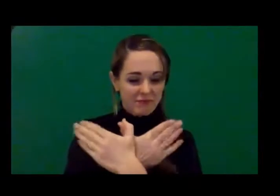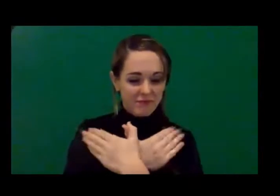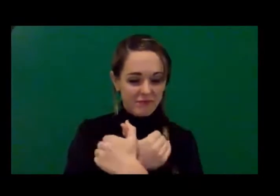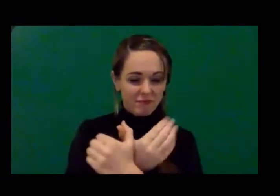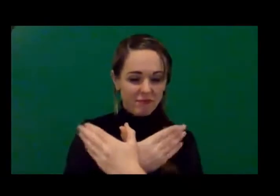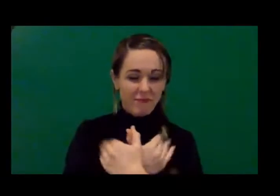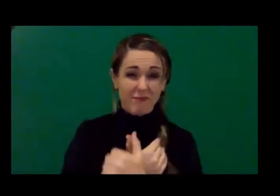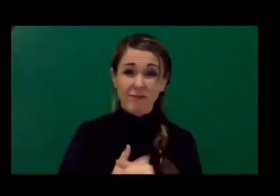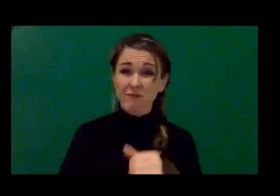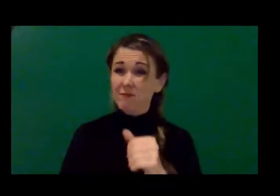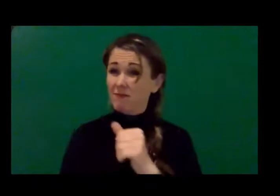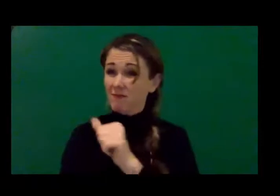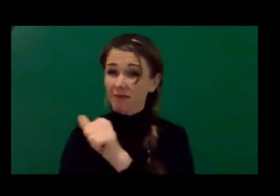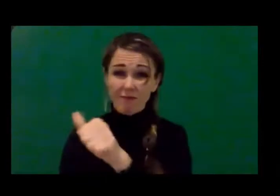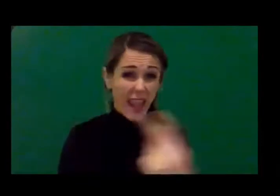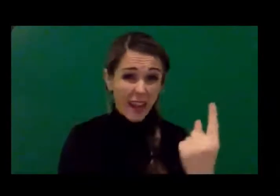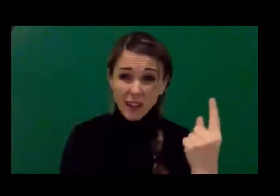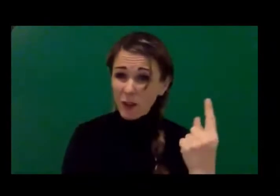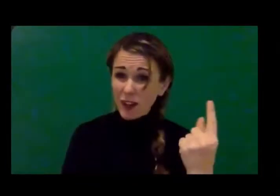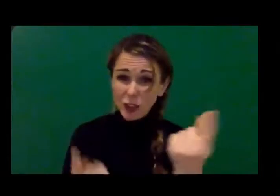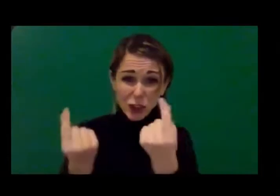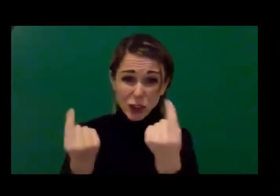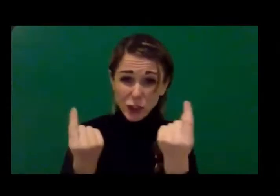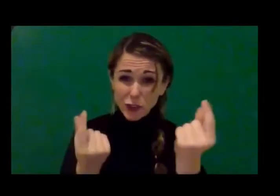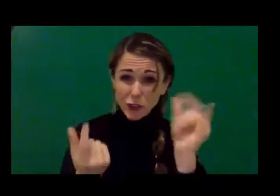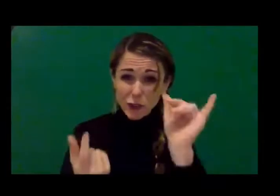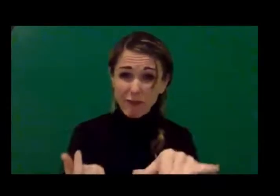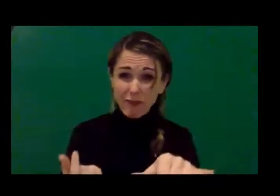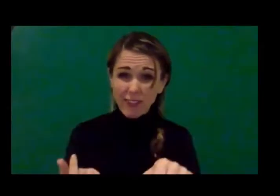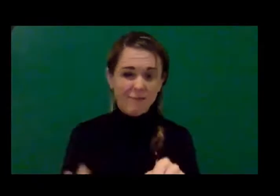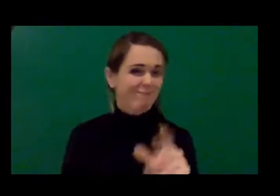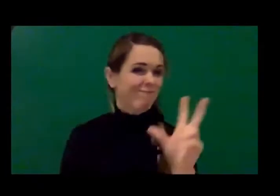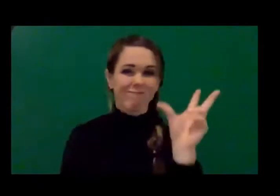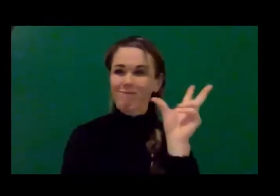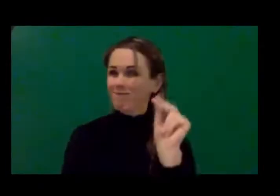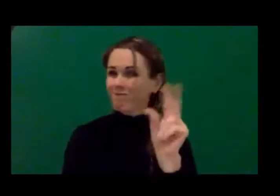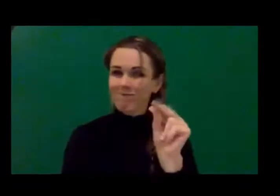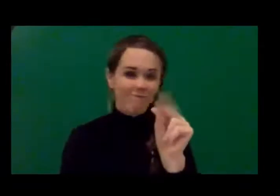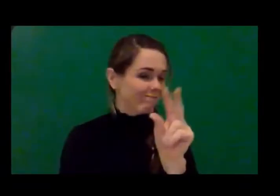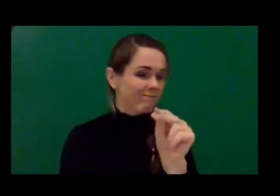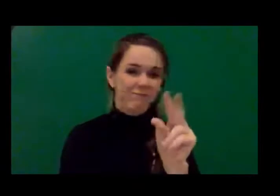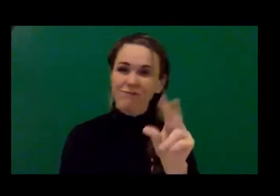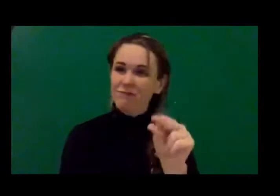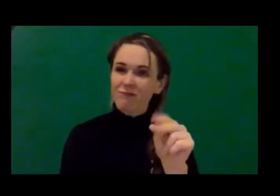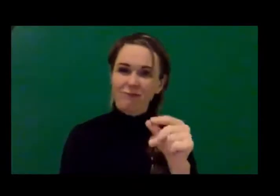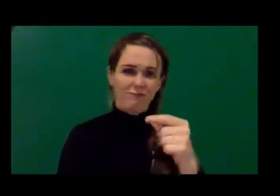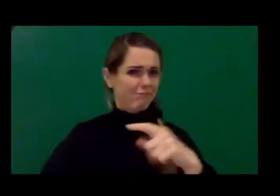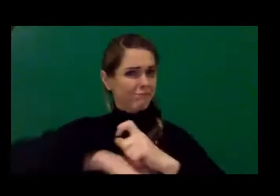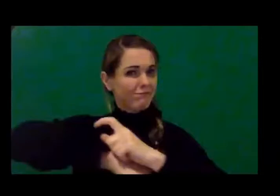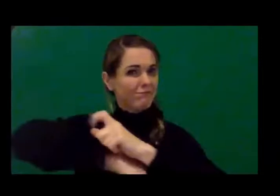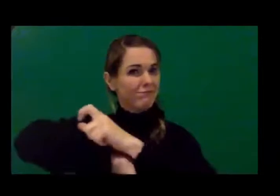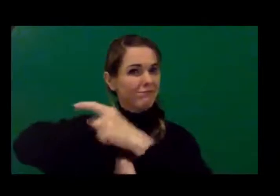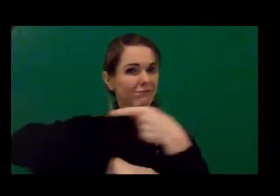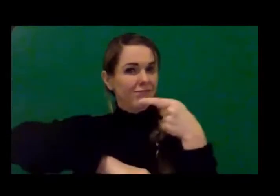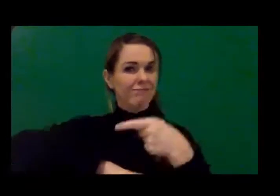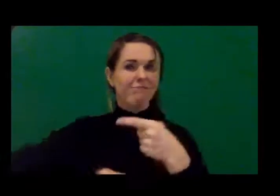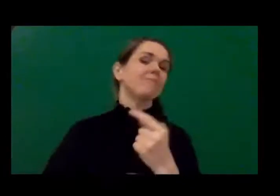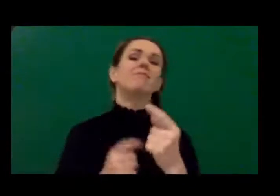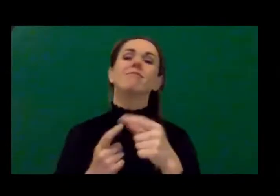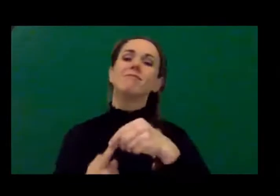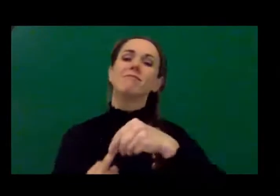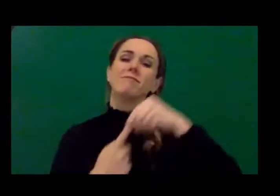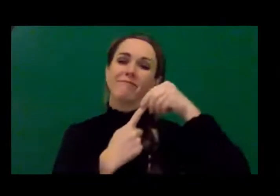Does anyone else do that? No, they do not. Only the caterpillar. They are special.